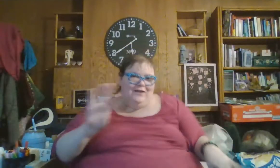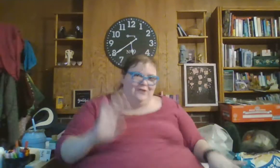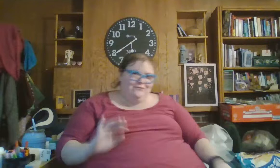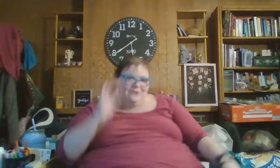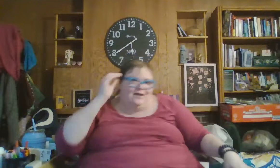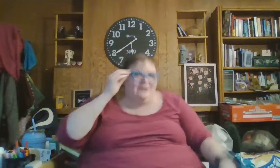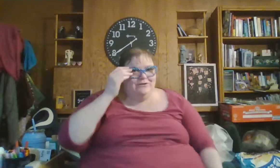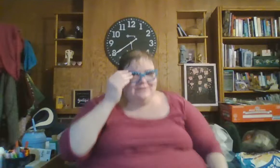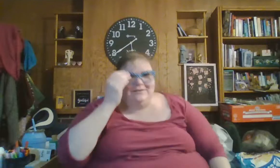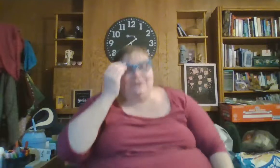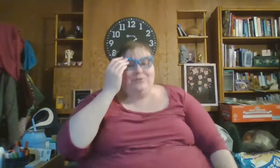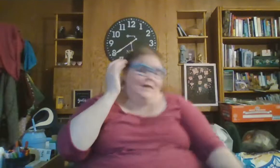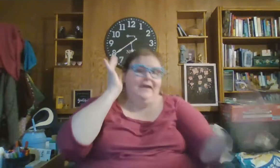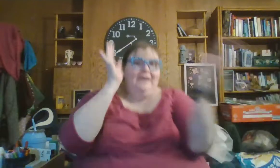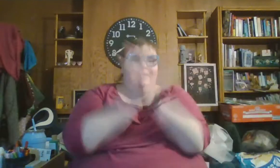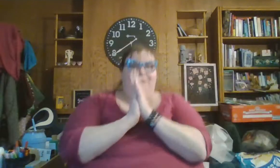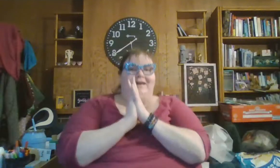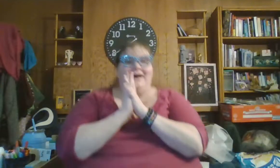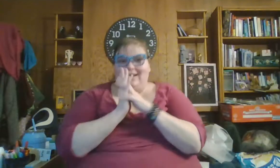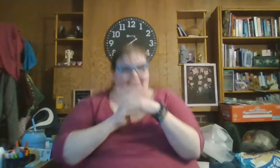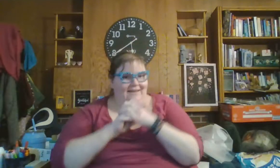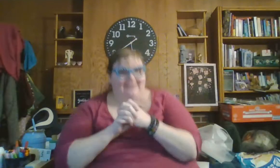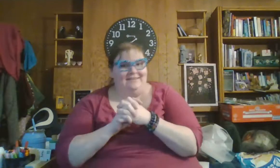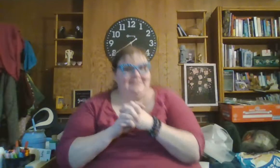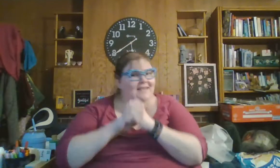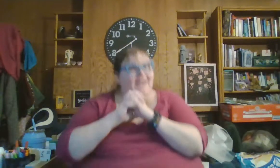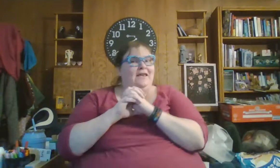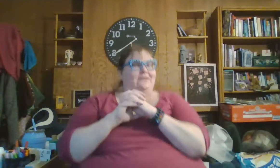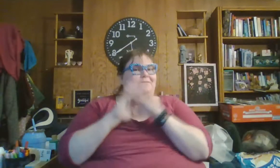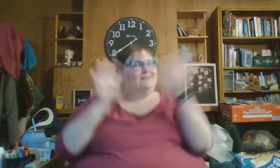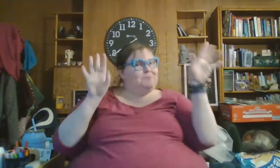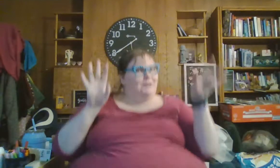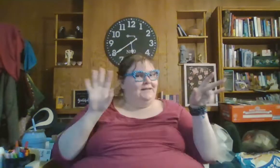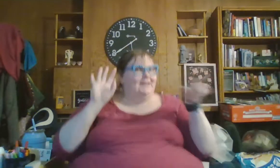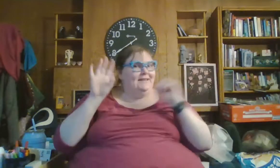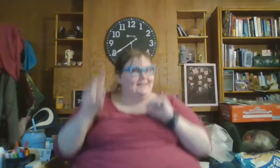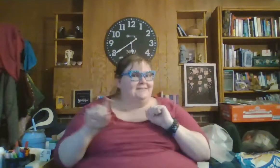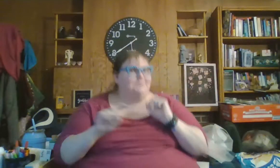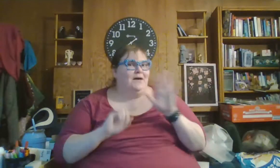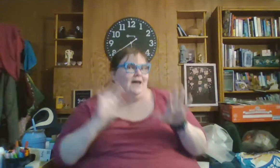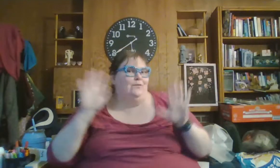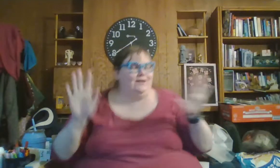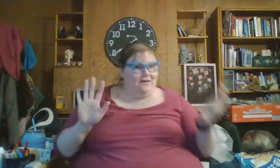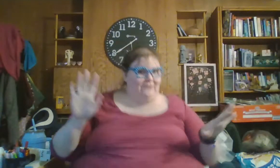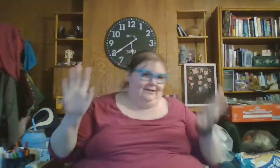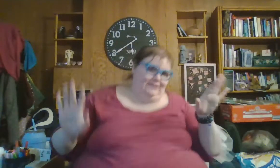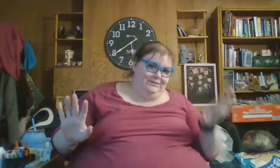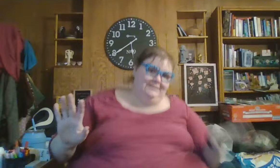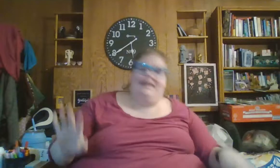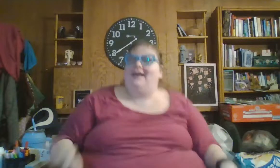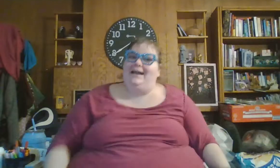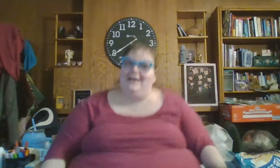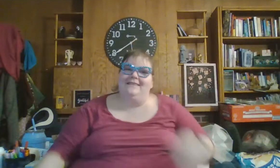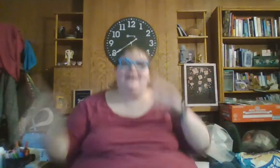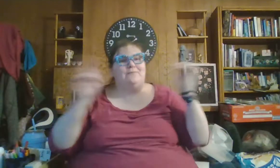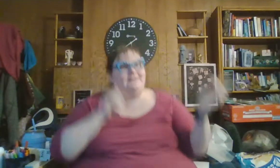over on YouTube because Facebook gets my workout videos and they got my